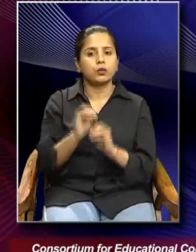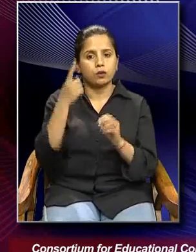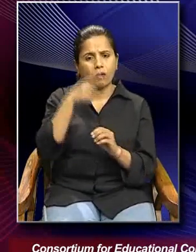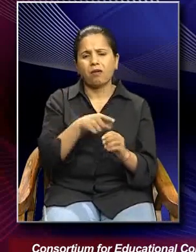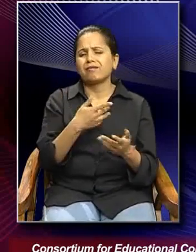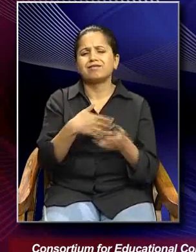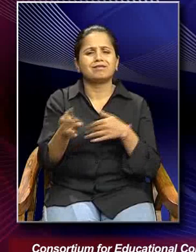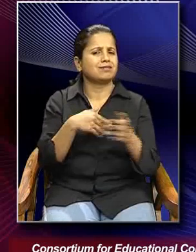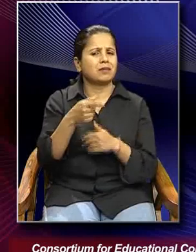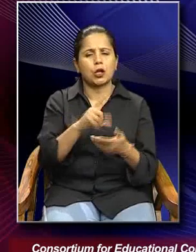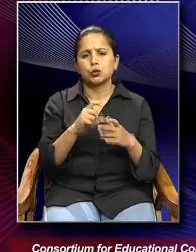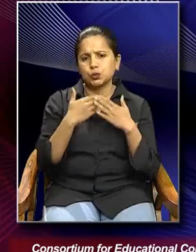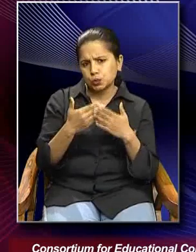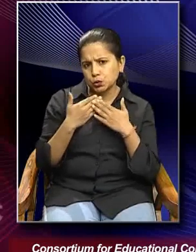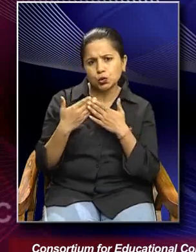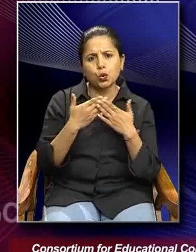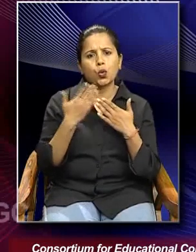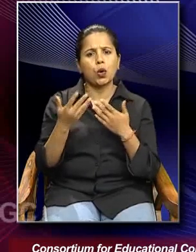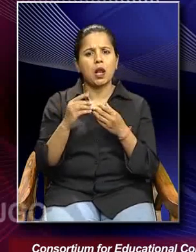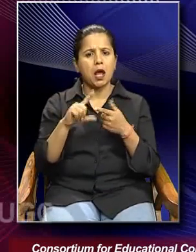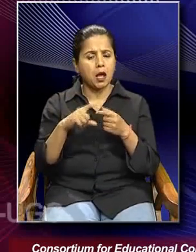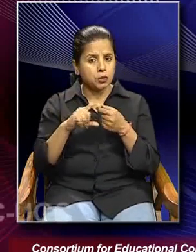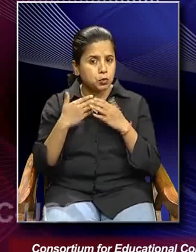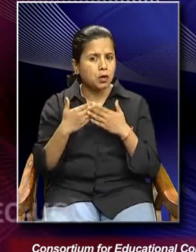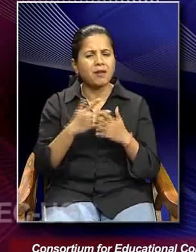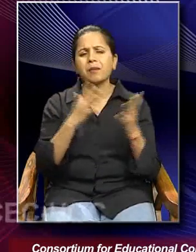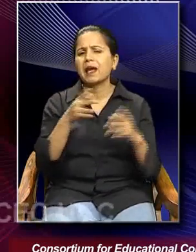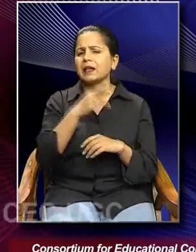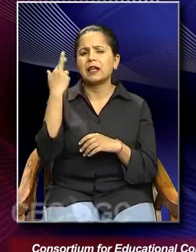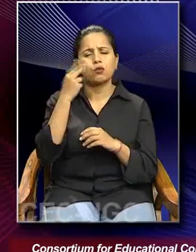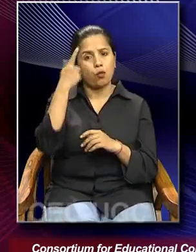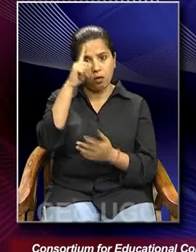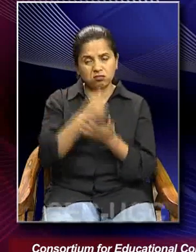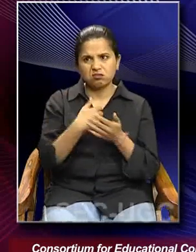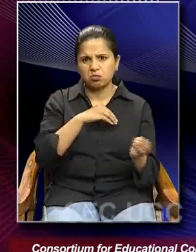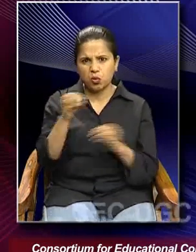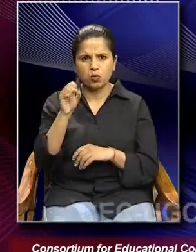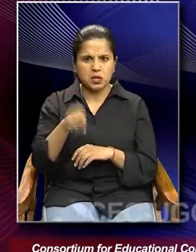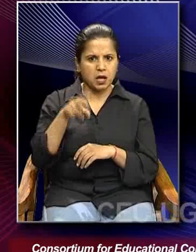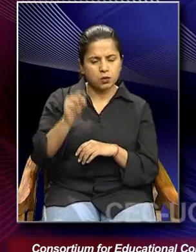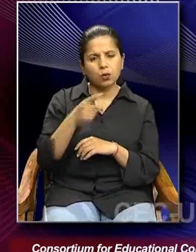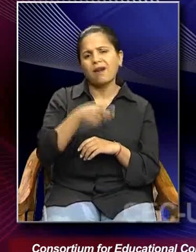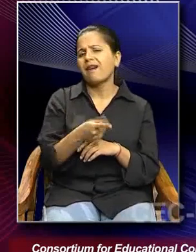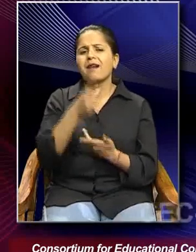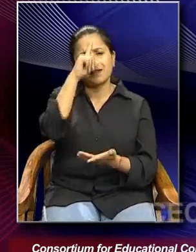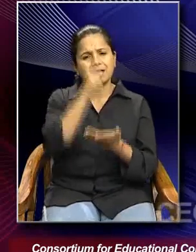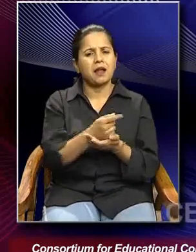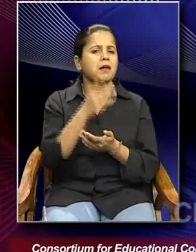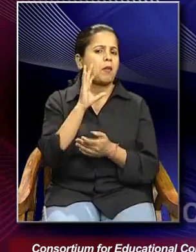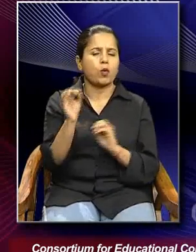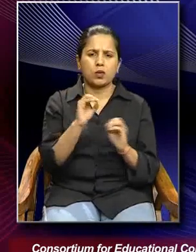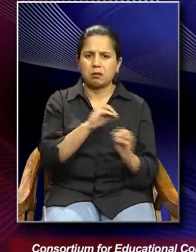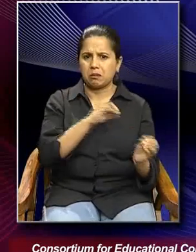doesn't matter. School education for them is not a great factor to make a decision whether they should be moving to a